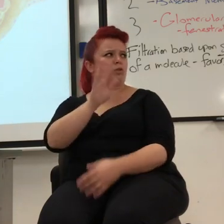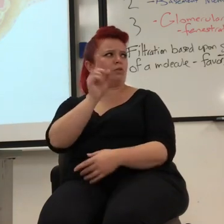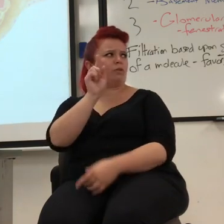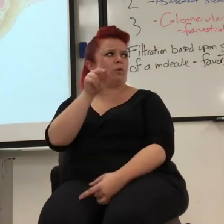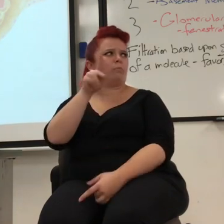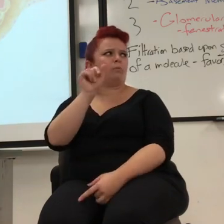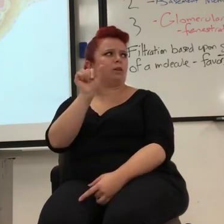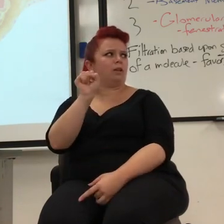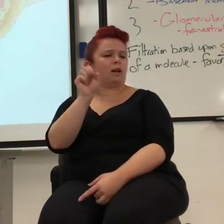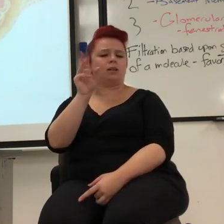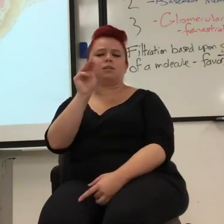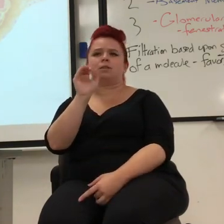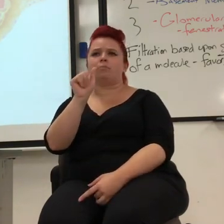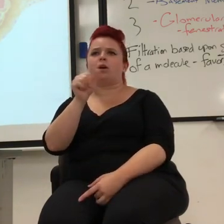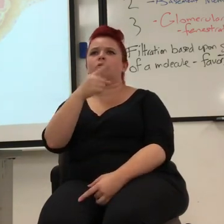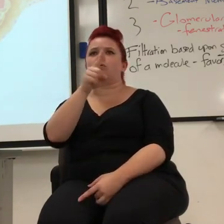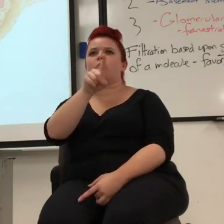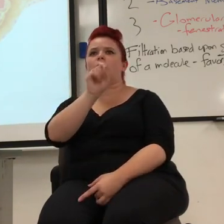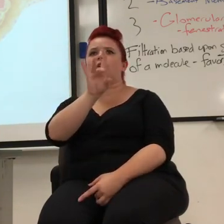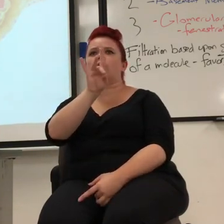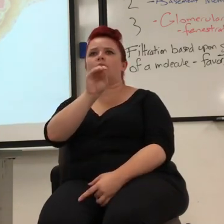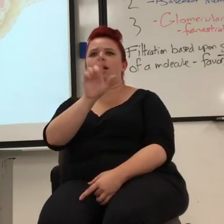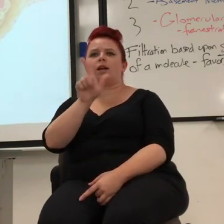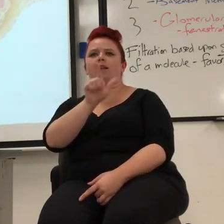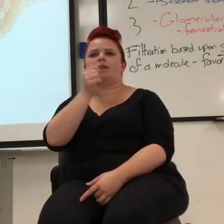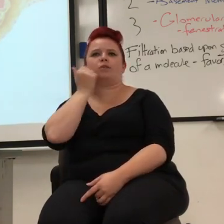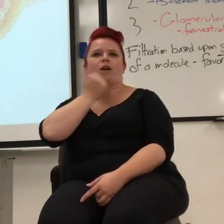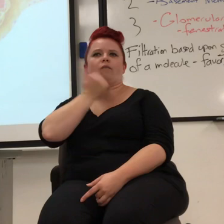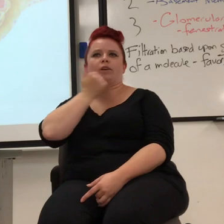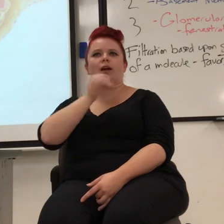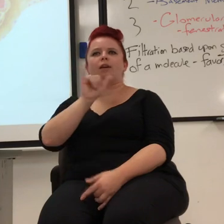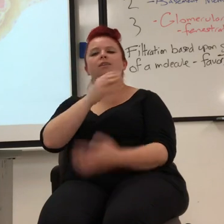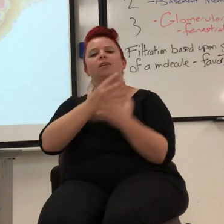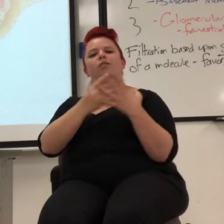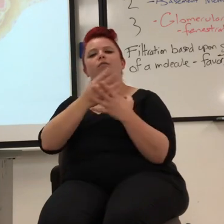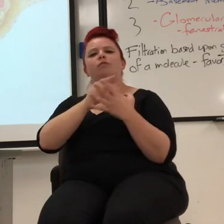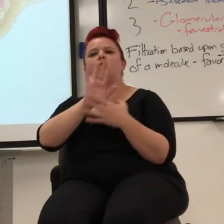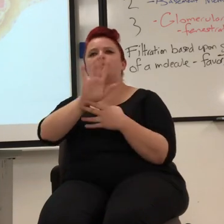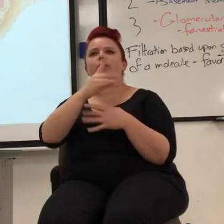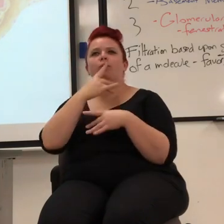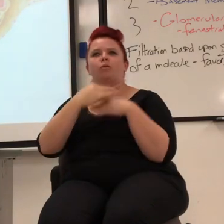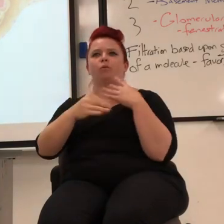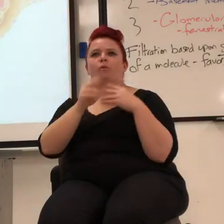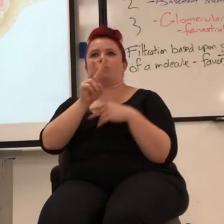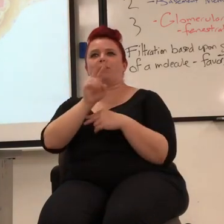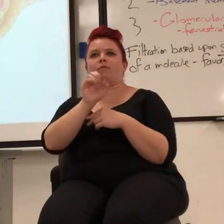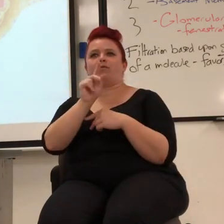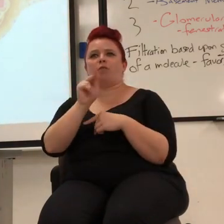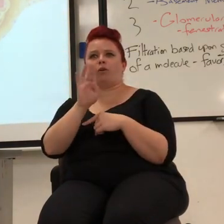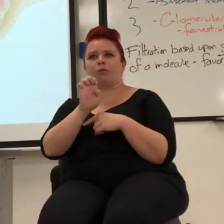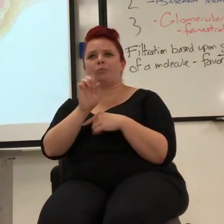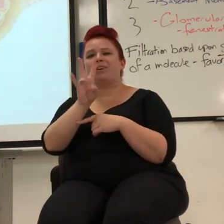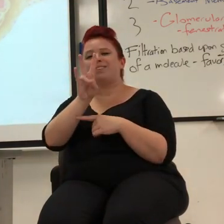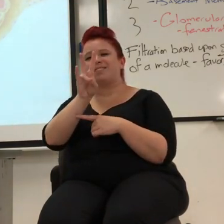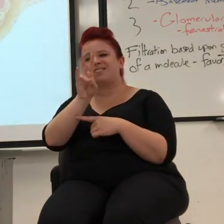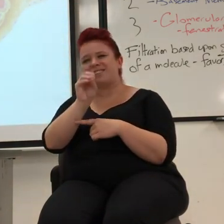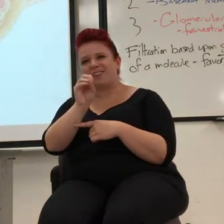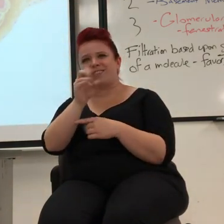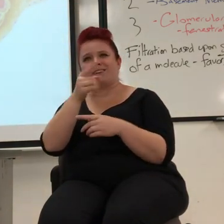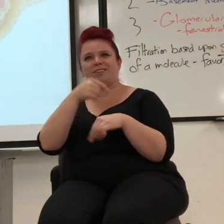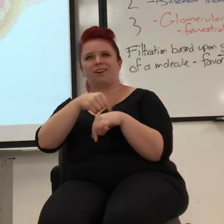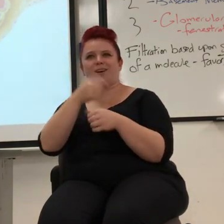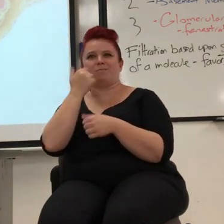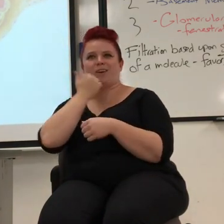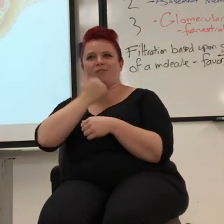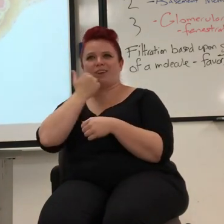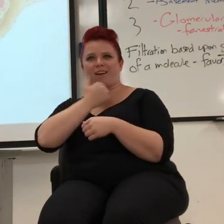180 liters every day. So that's like you're filtering your blood volume 70 times a day. Now